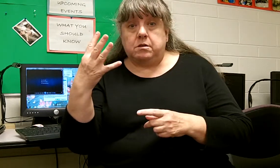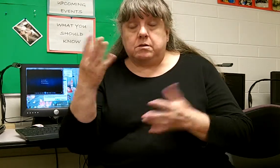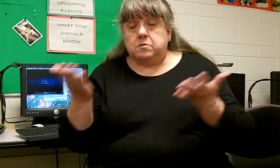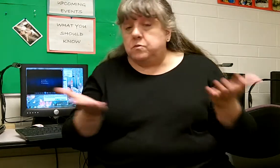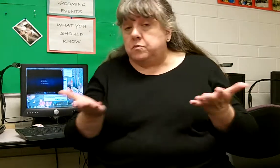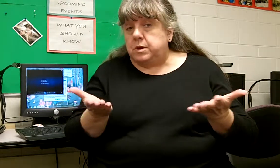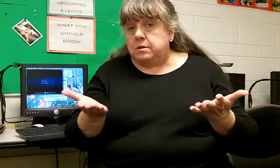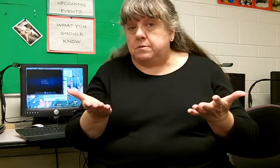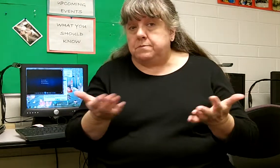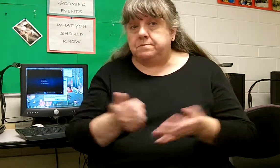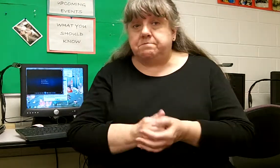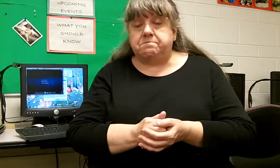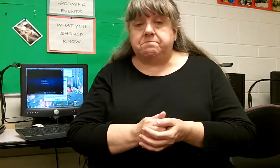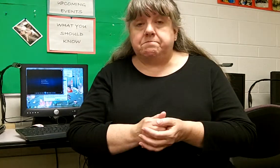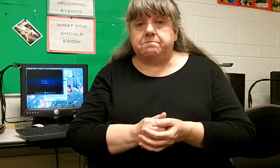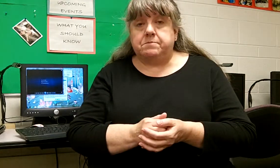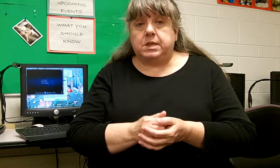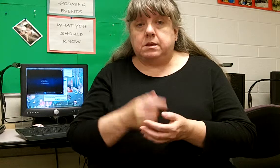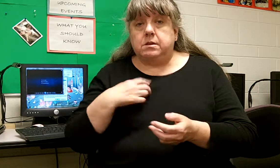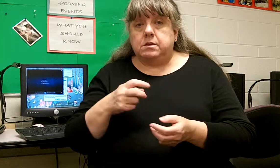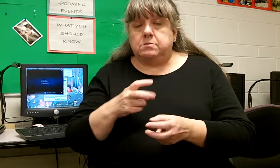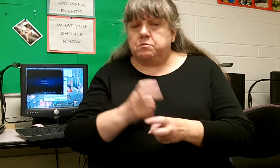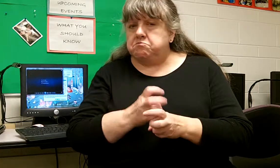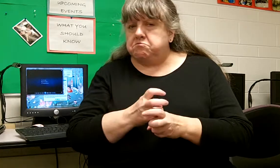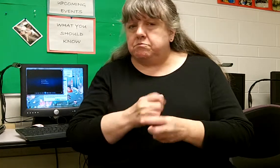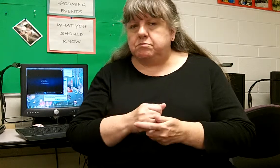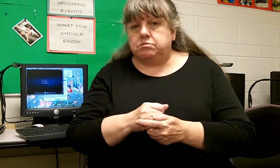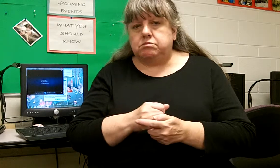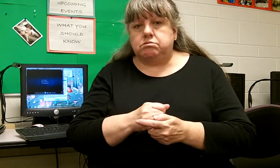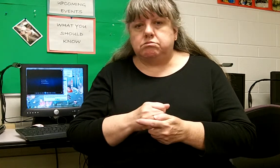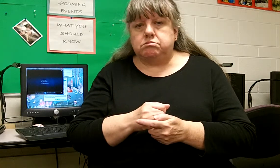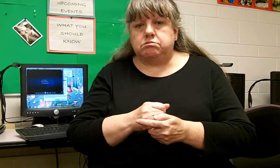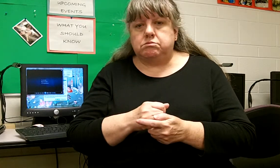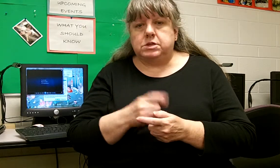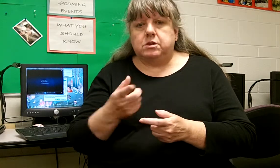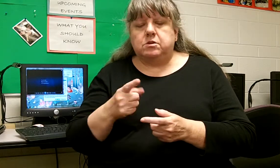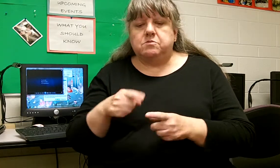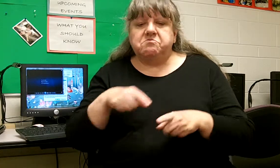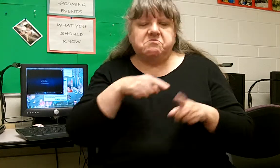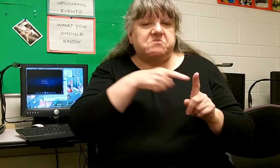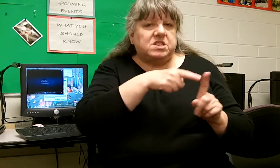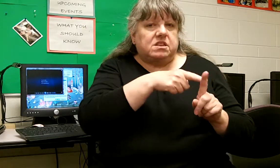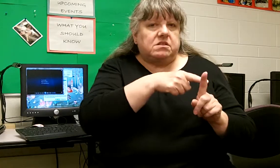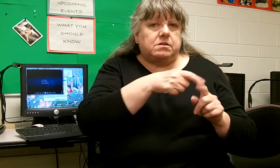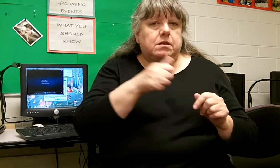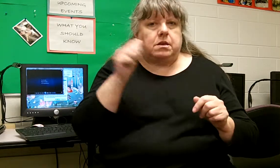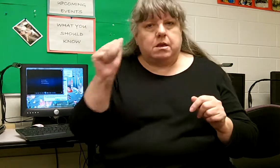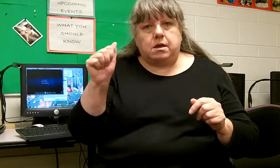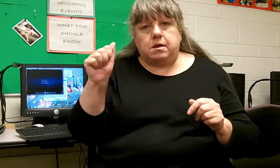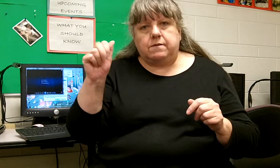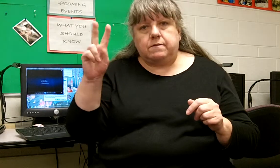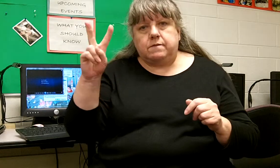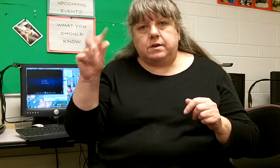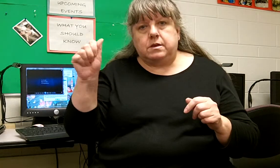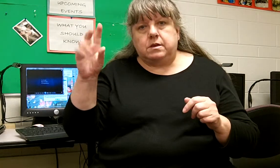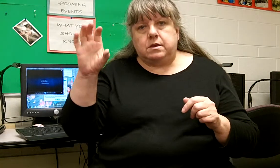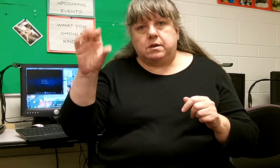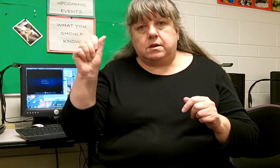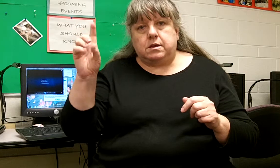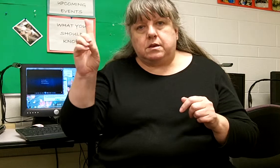case you don't know what an avocado is, it's actually a very delicious fruit. It's actually the fattiest of all the fruits. You probably didn't even think it was a fruit